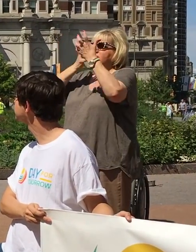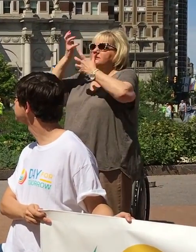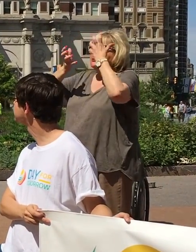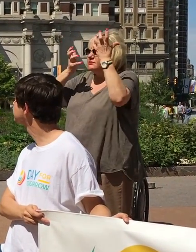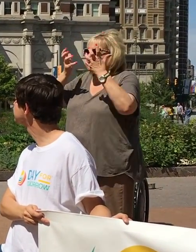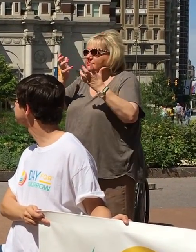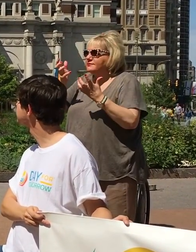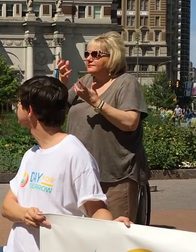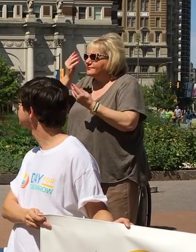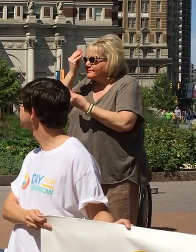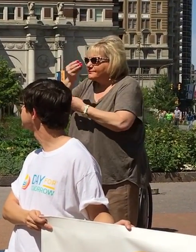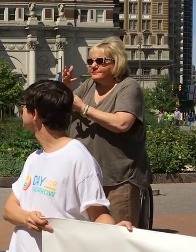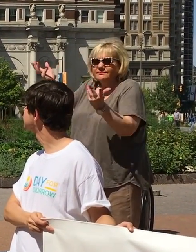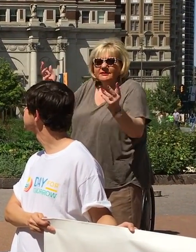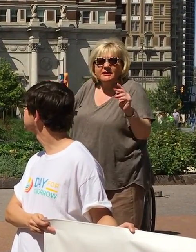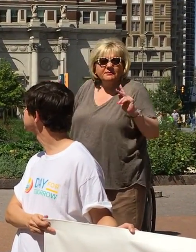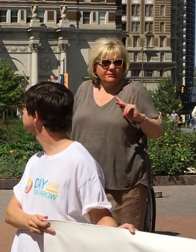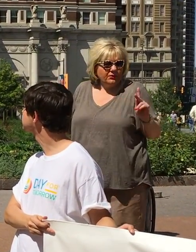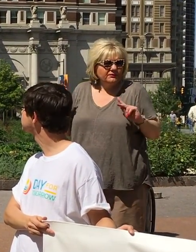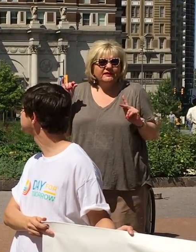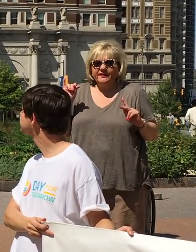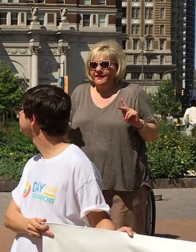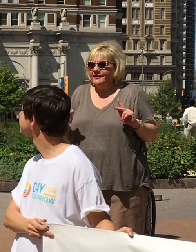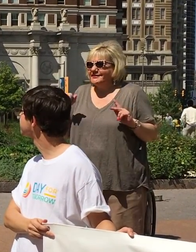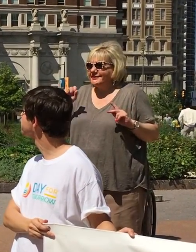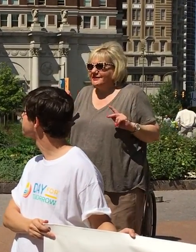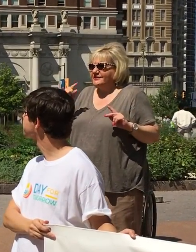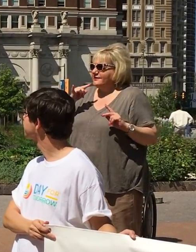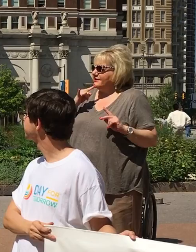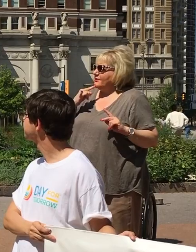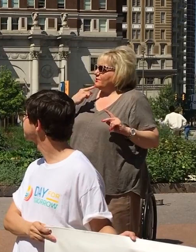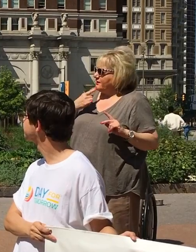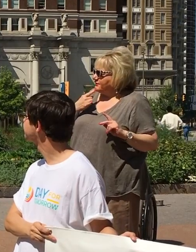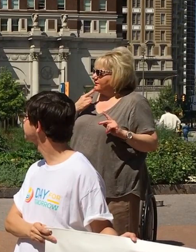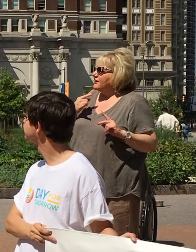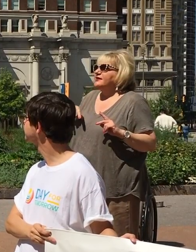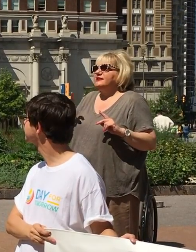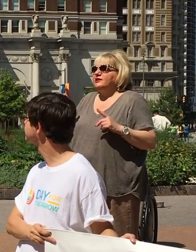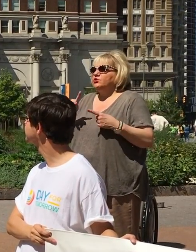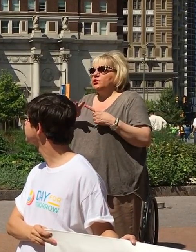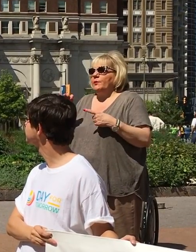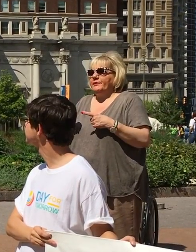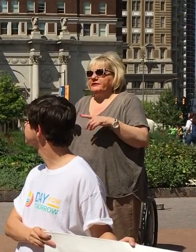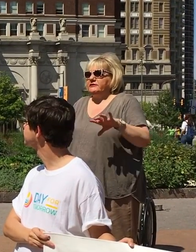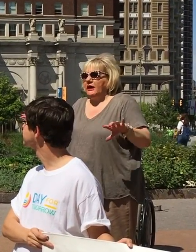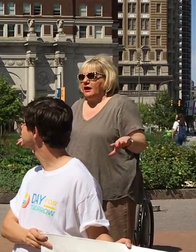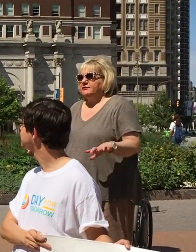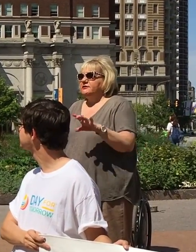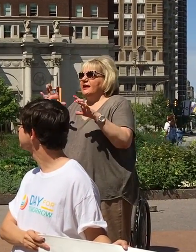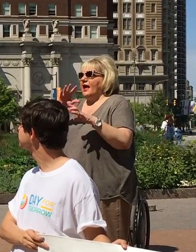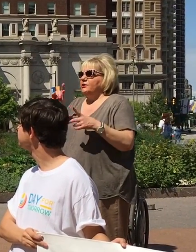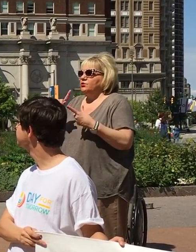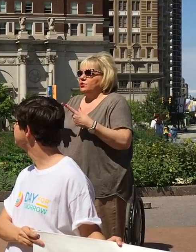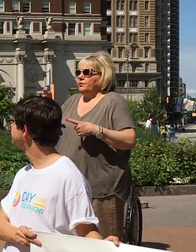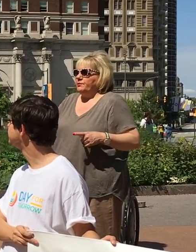that this is serious. This is something that needs to be done, and we need to be proactive about